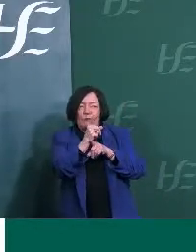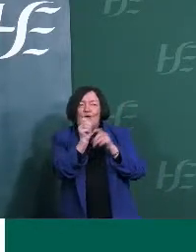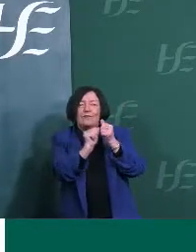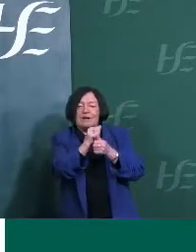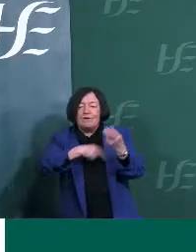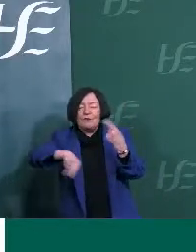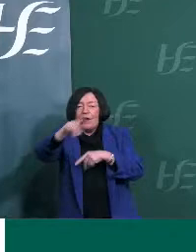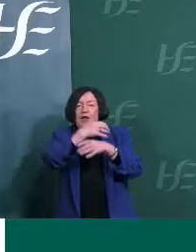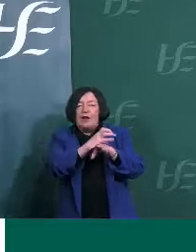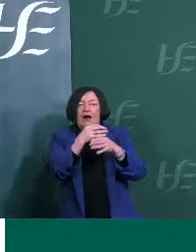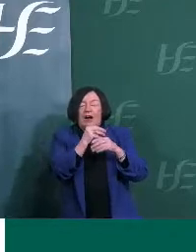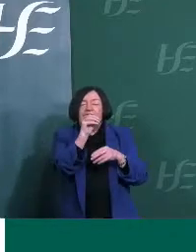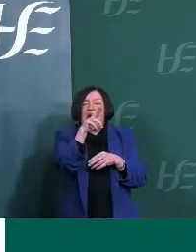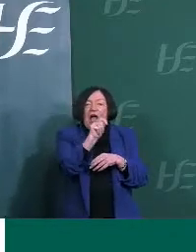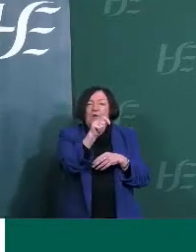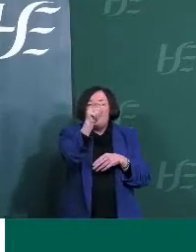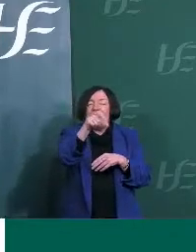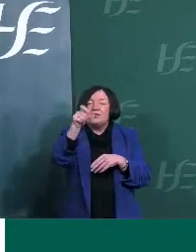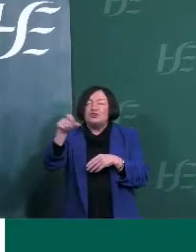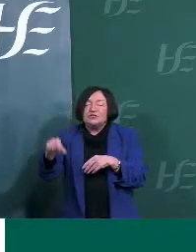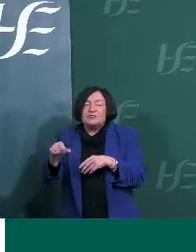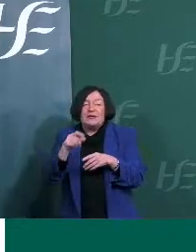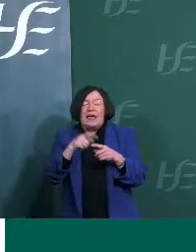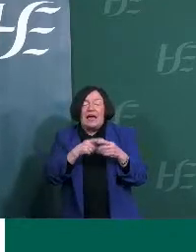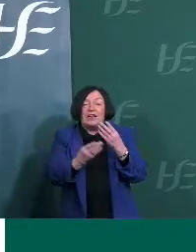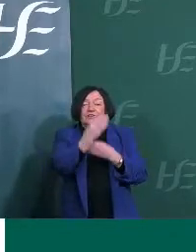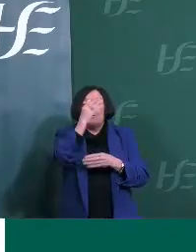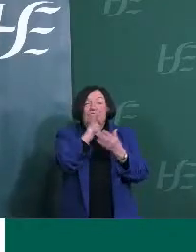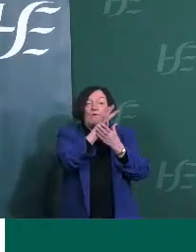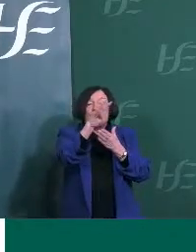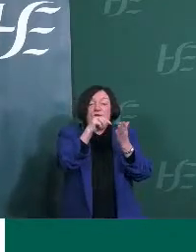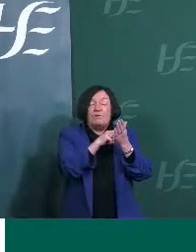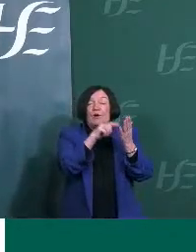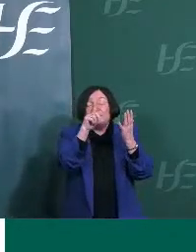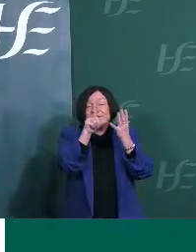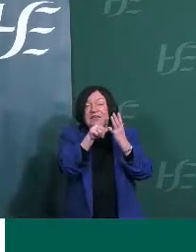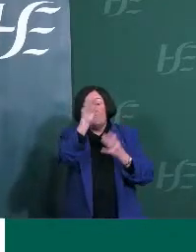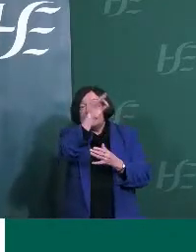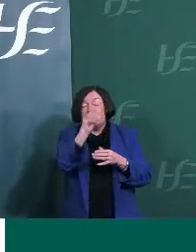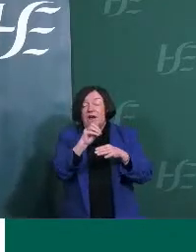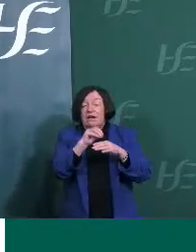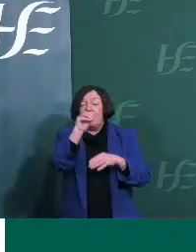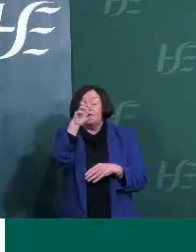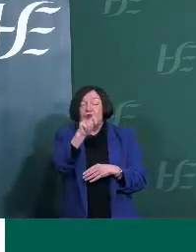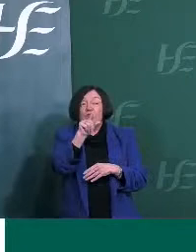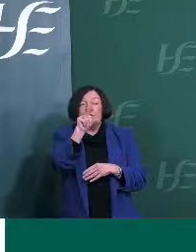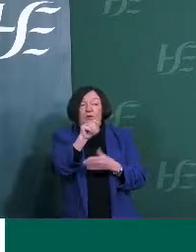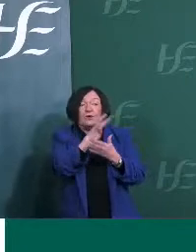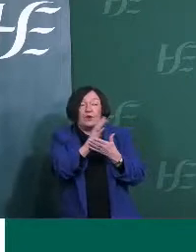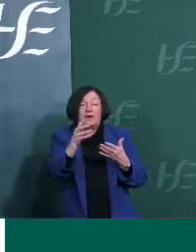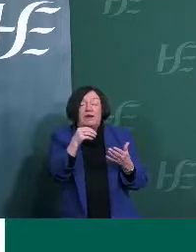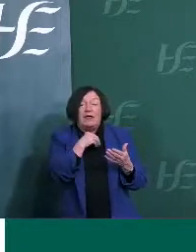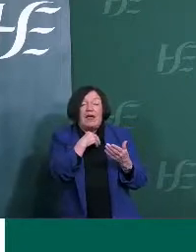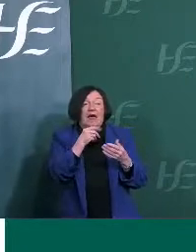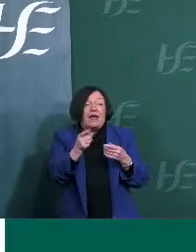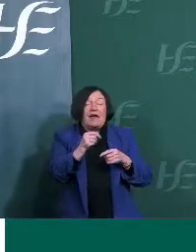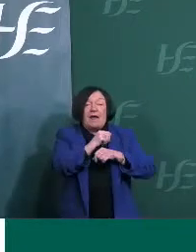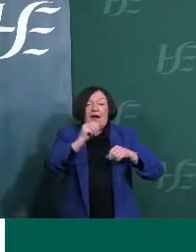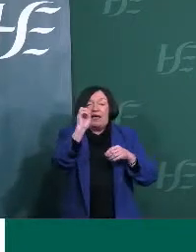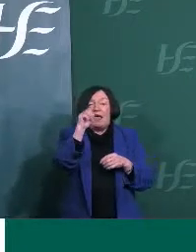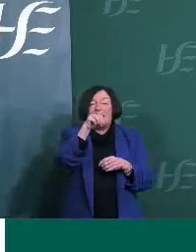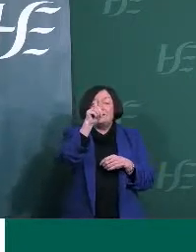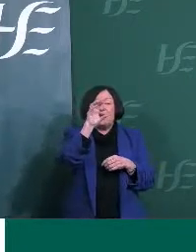the country in terms of our outpatient activity, and it's up 14.7% in October 2019. In terms of our scope, so these are